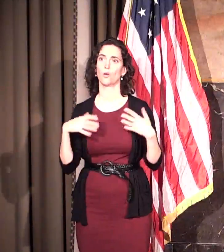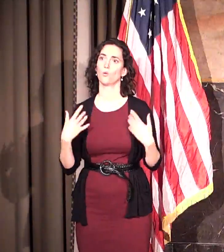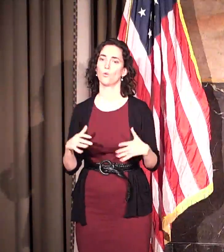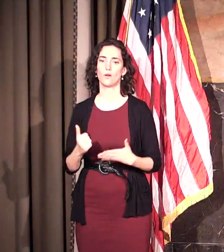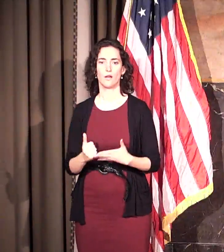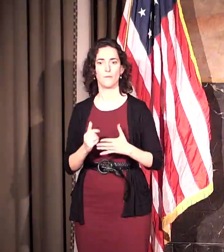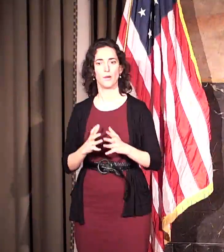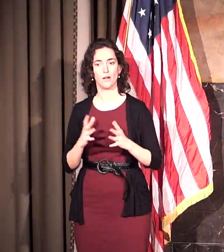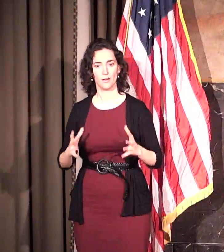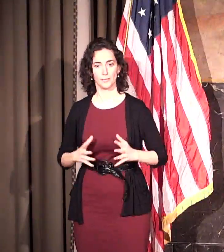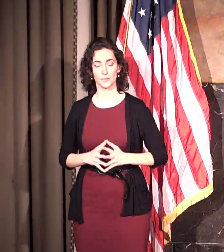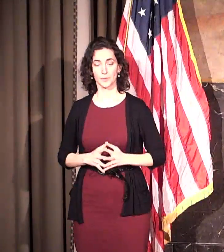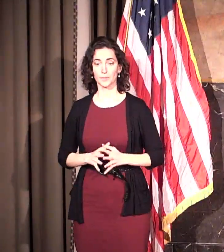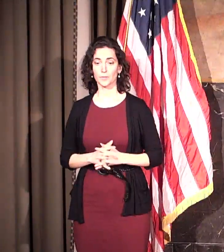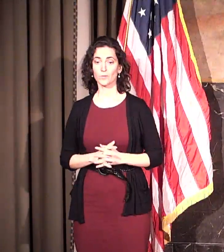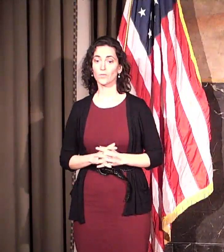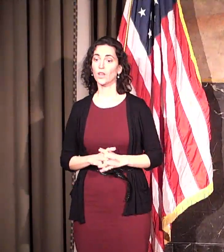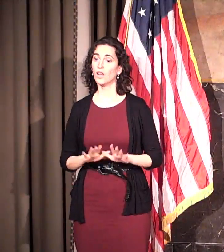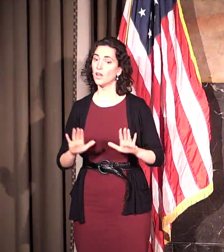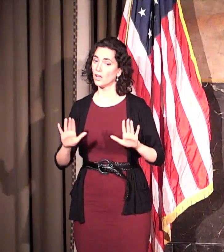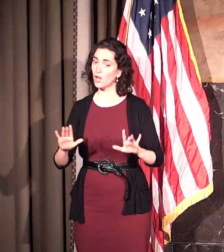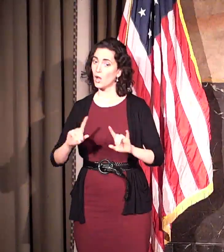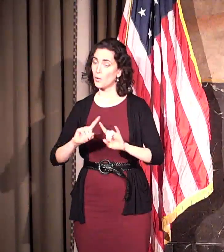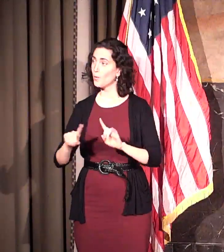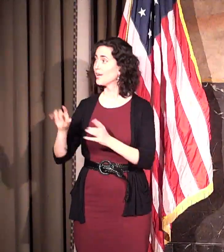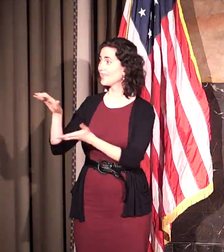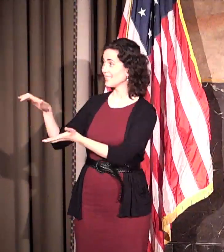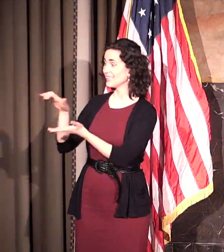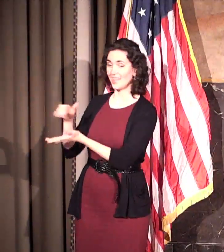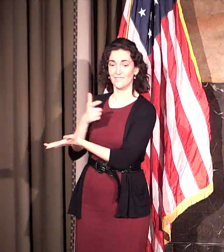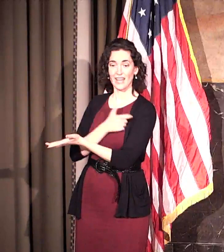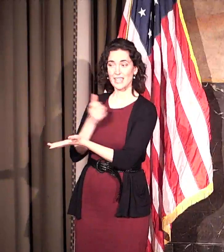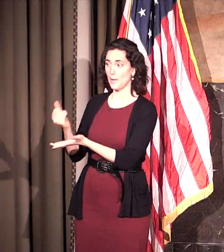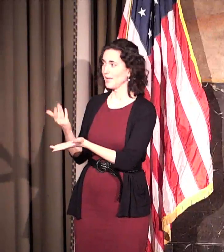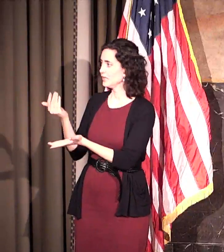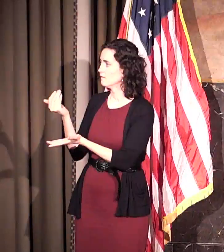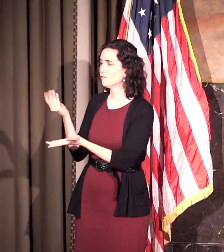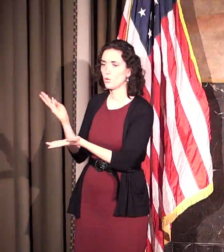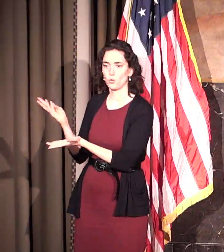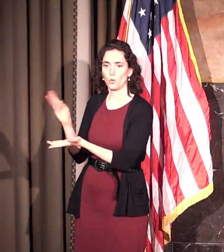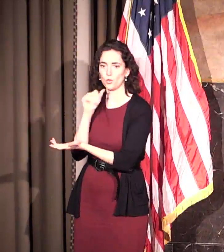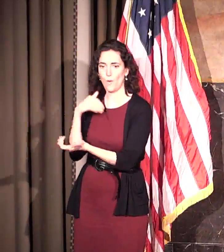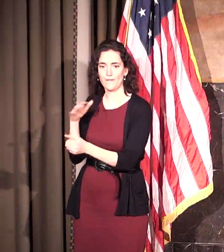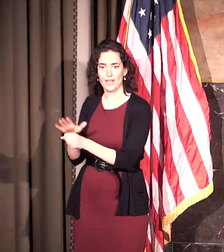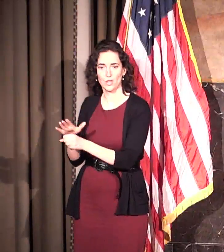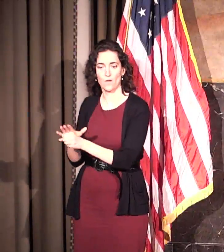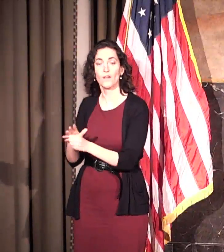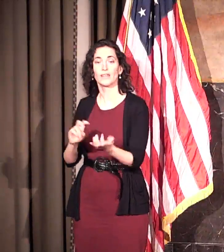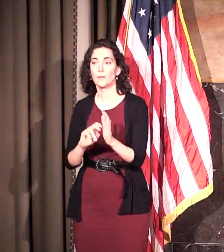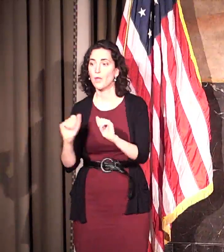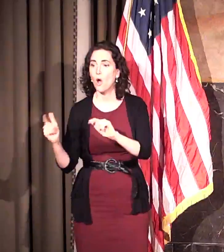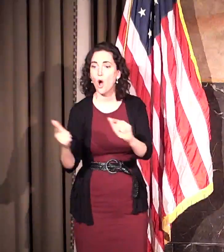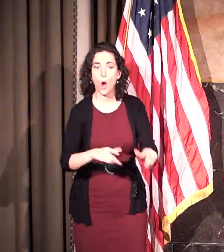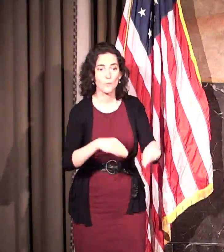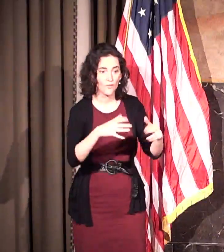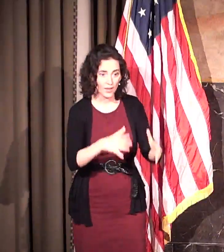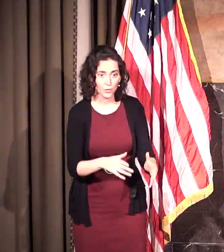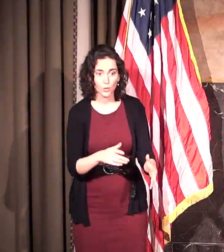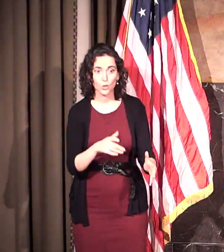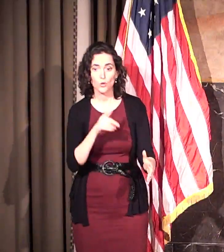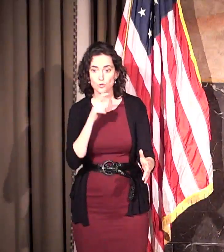helpful. Now, because we don't have enough vaccine yet, we don't have all of these providers